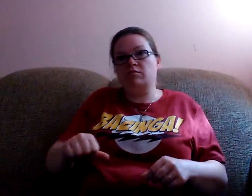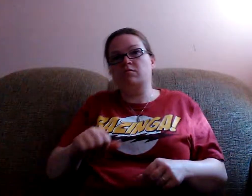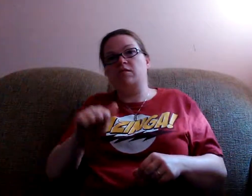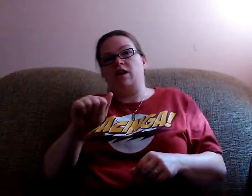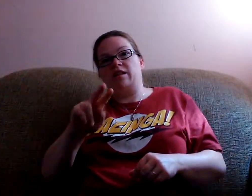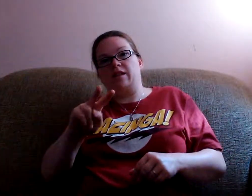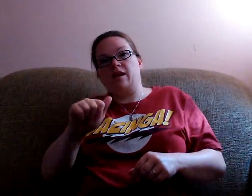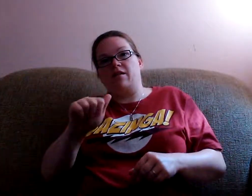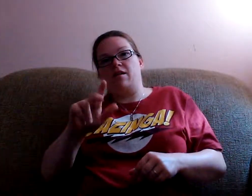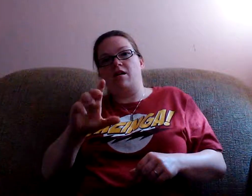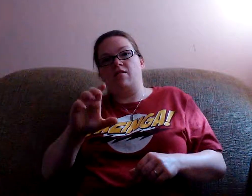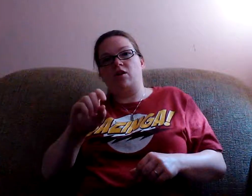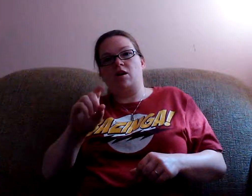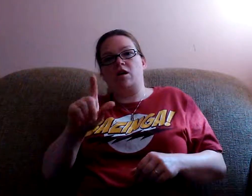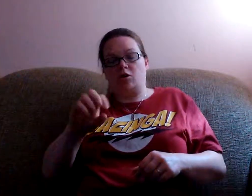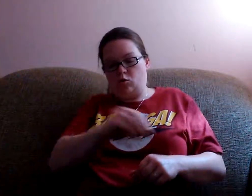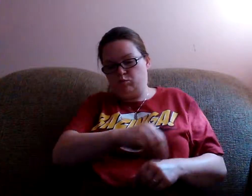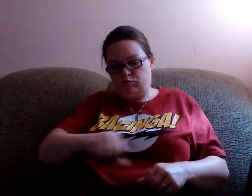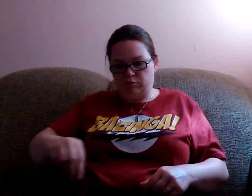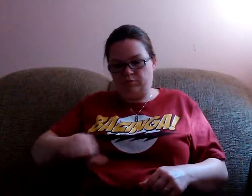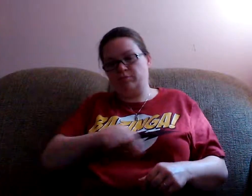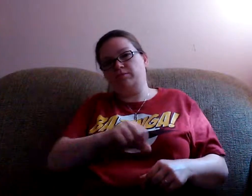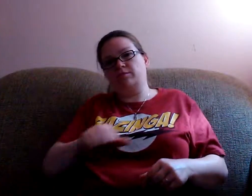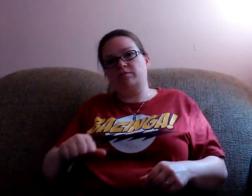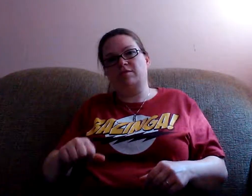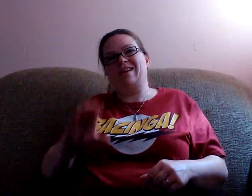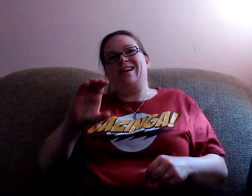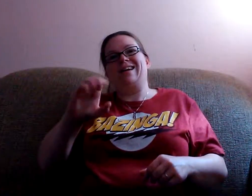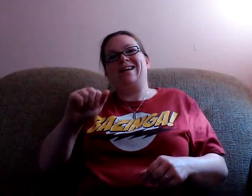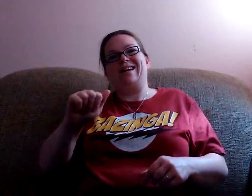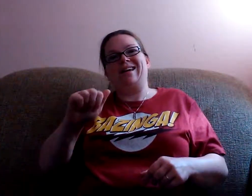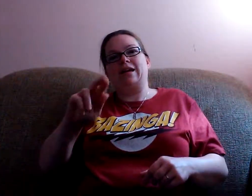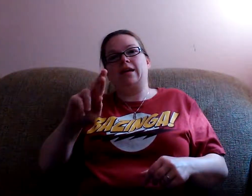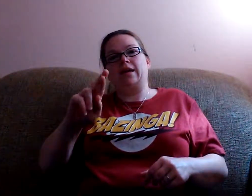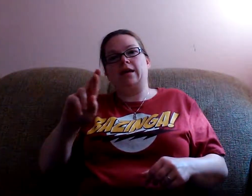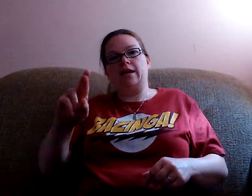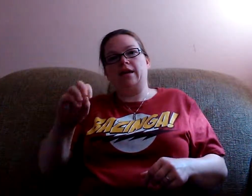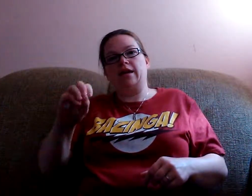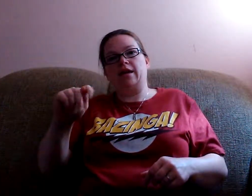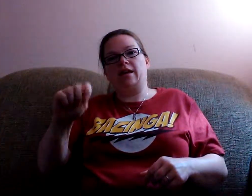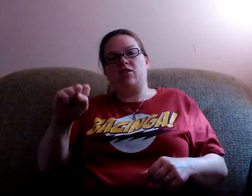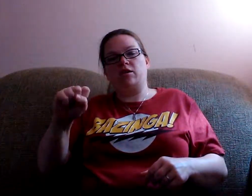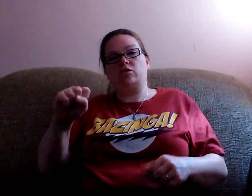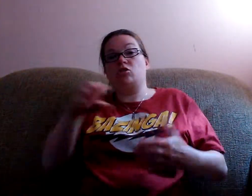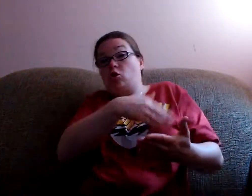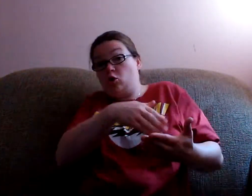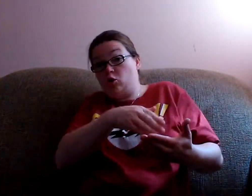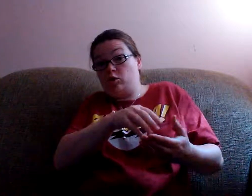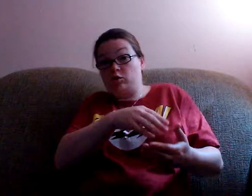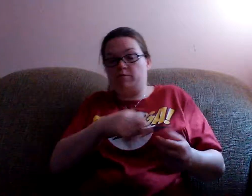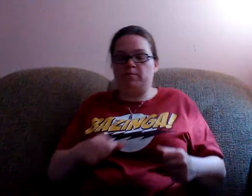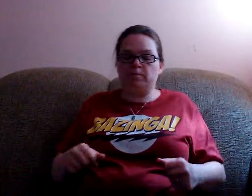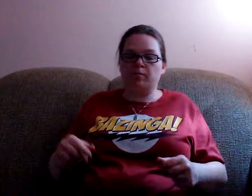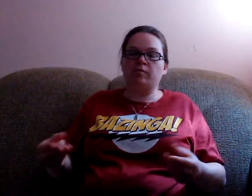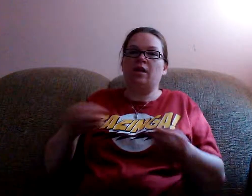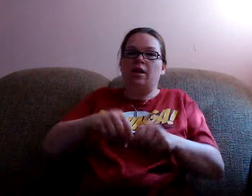can use your cooked carrots and put those in the center, and then you roll it up, and it sticks together itself, but at the very